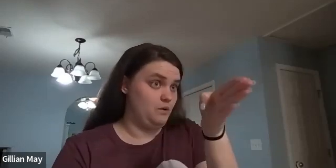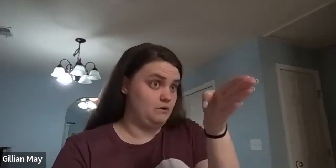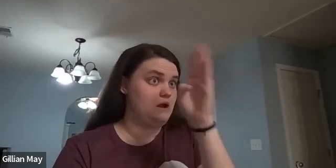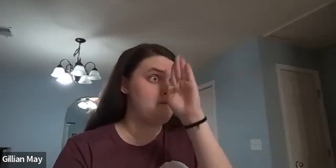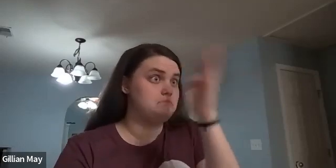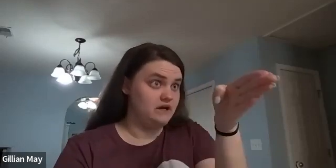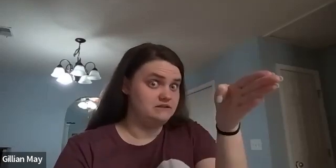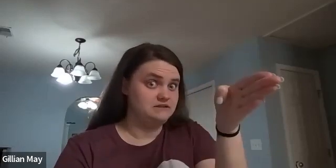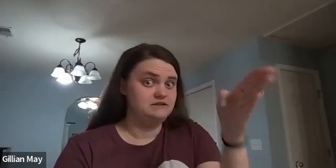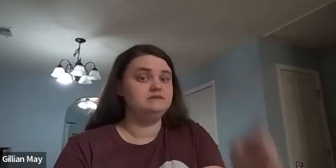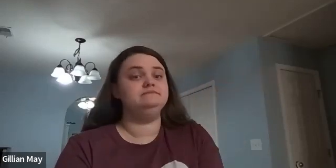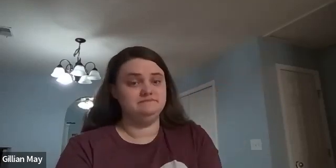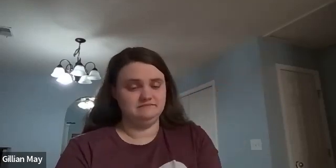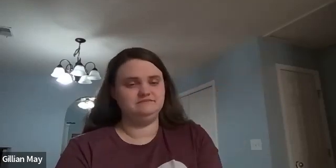forward, blunt.